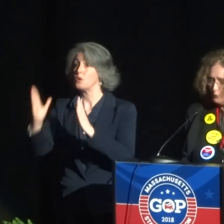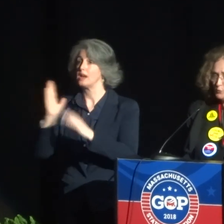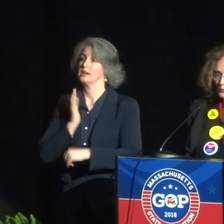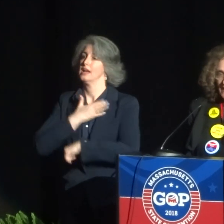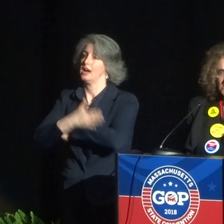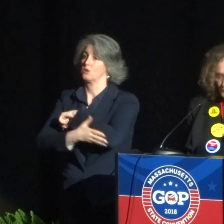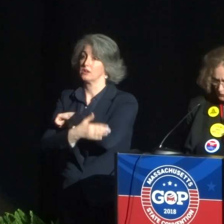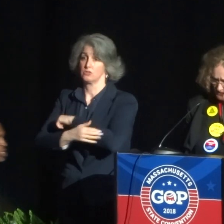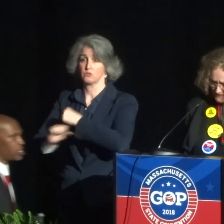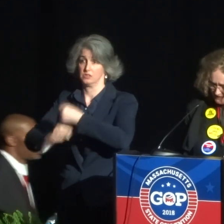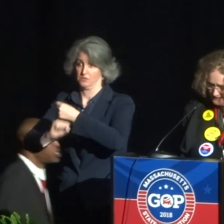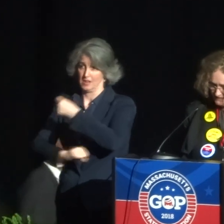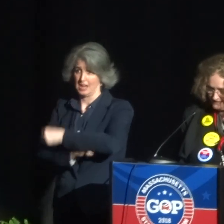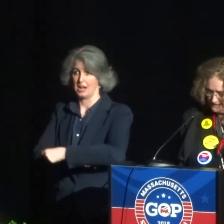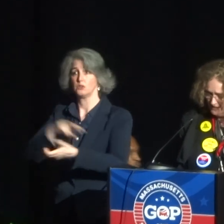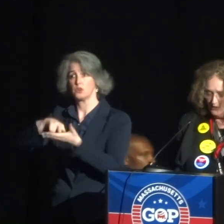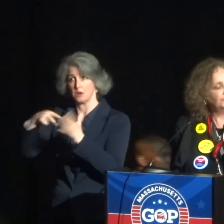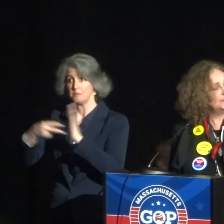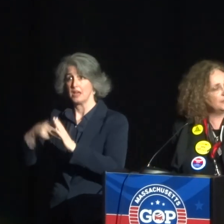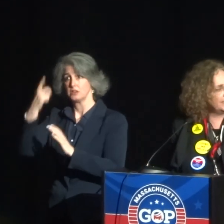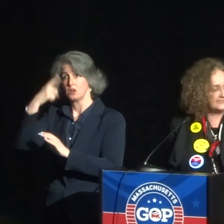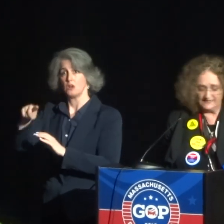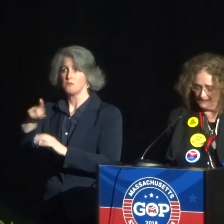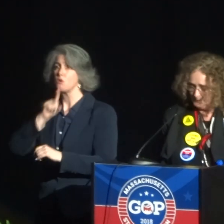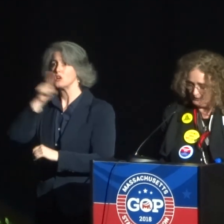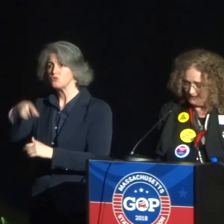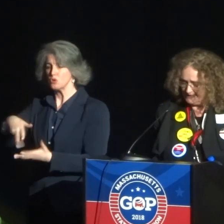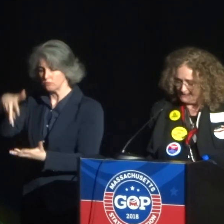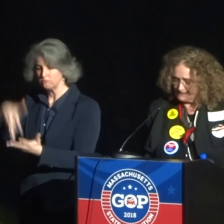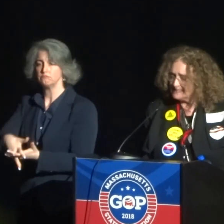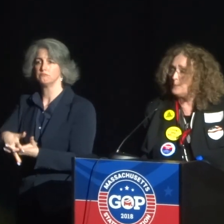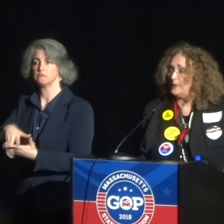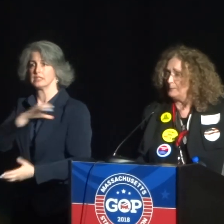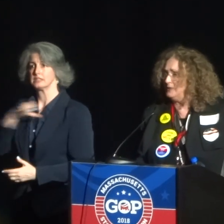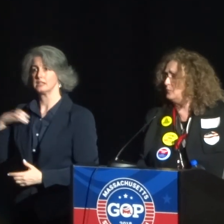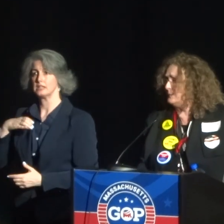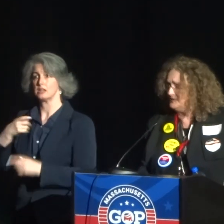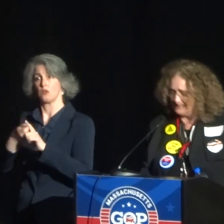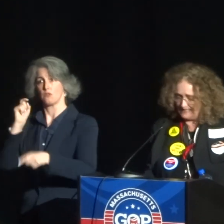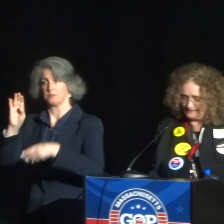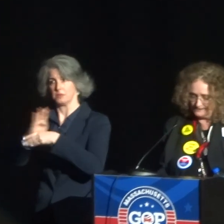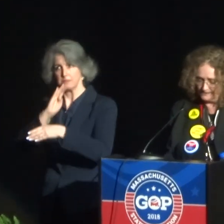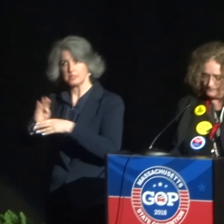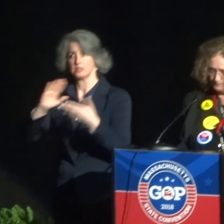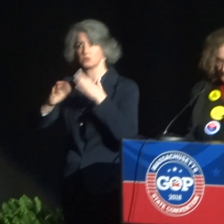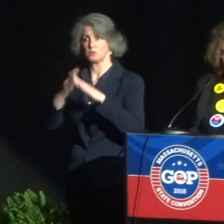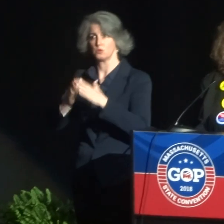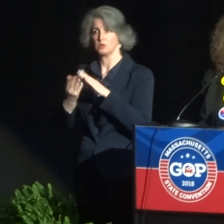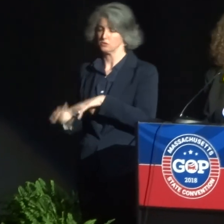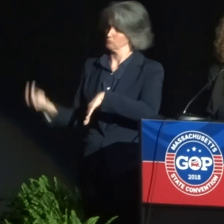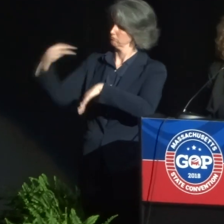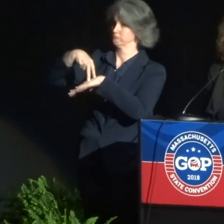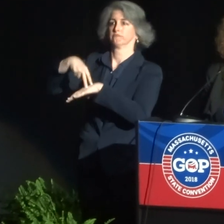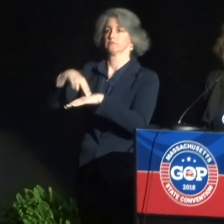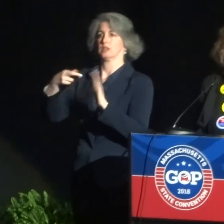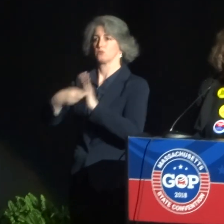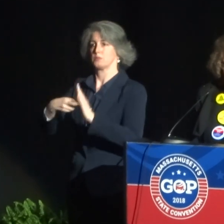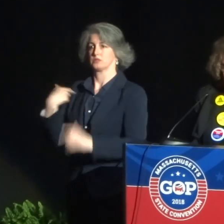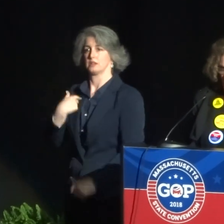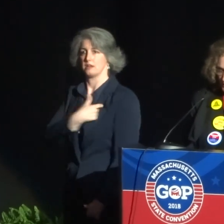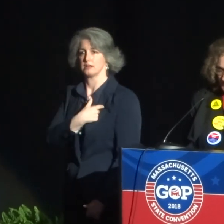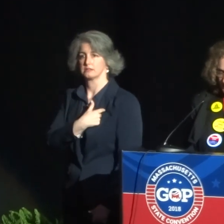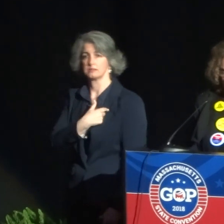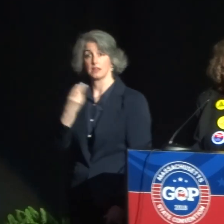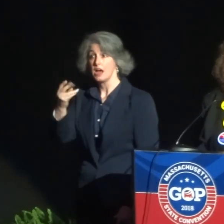for true grassroots citizens from the business community to step up and represent us. Heidi is a woman